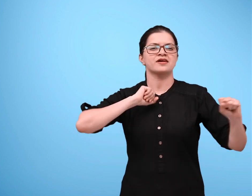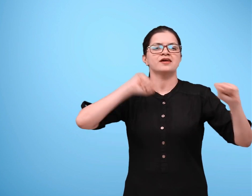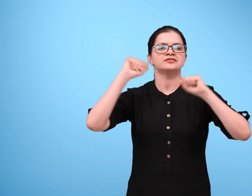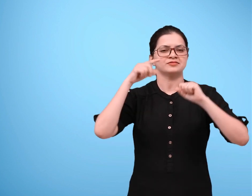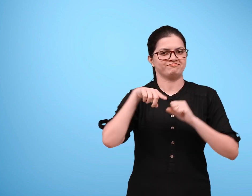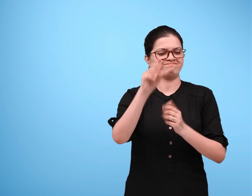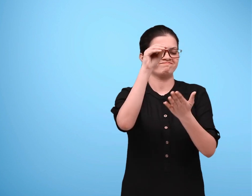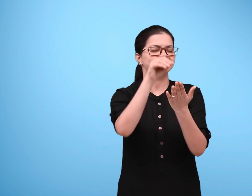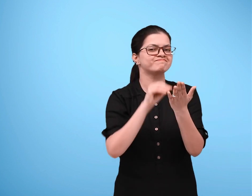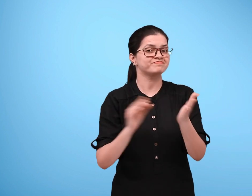Exercises.